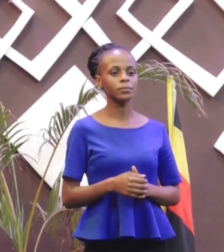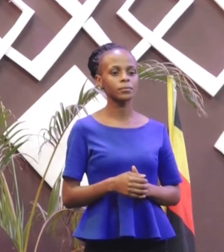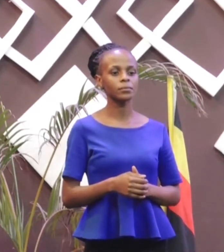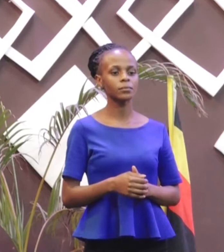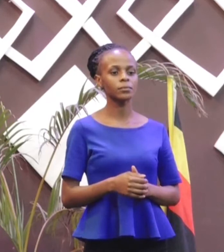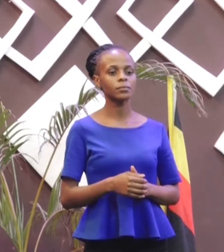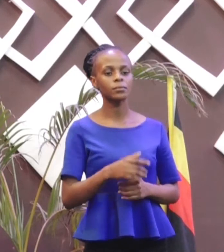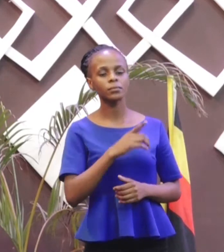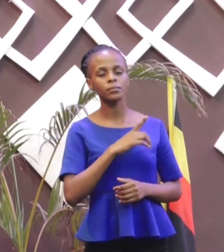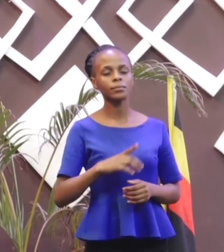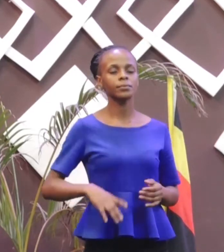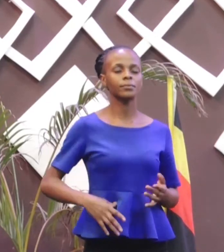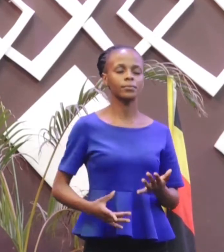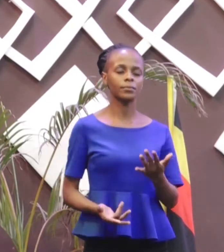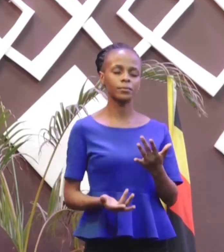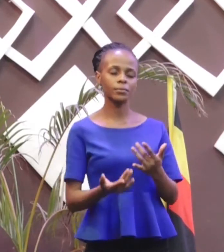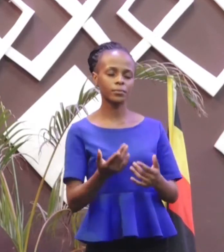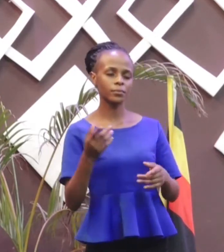Atonda muliro